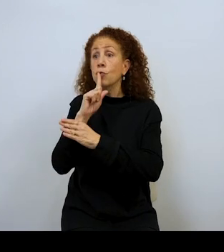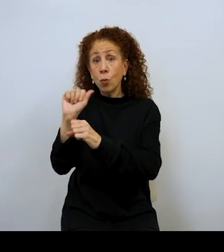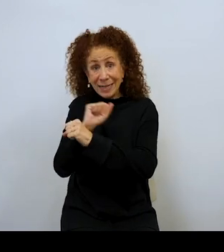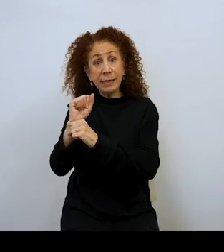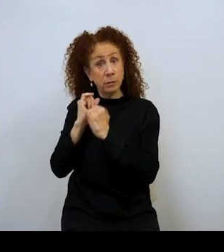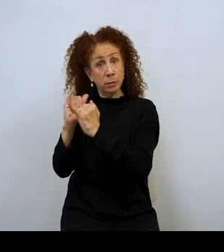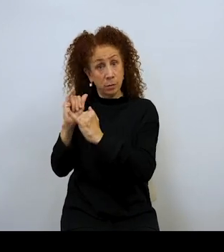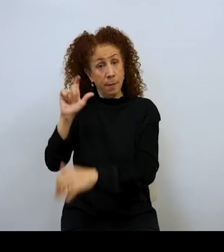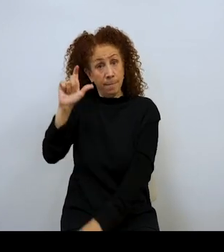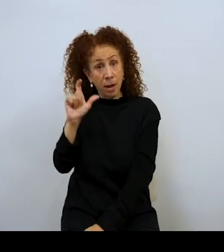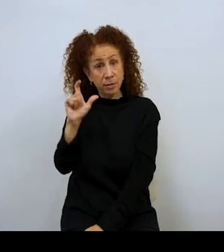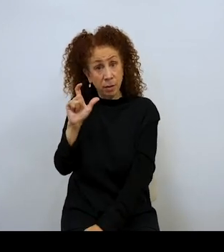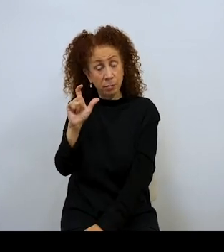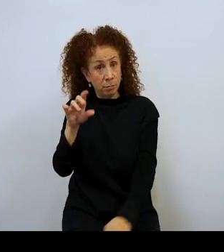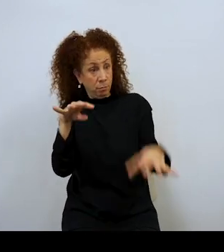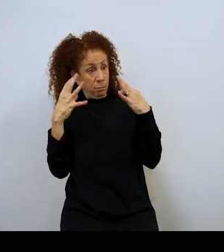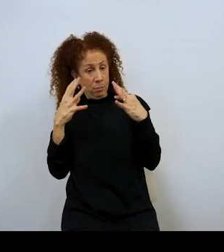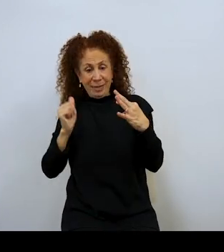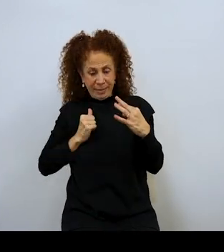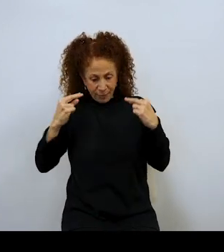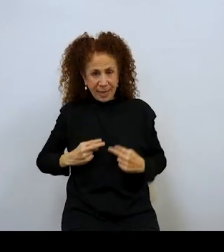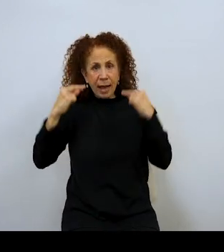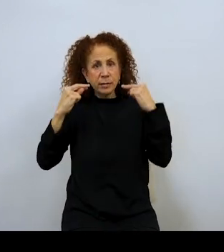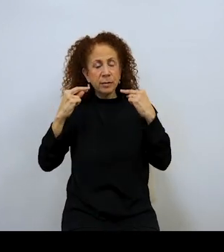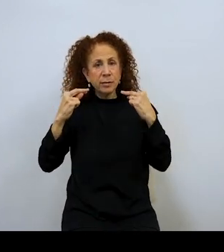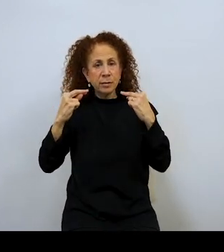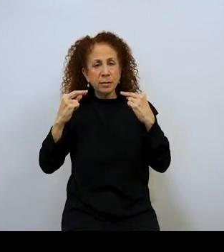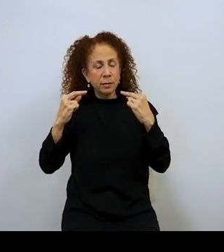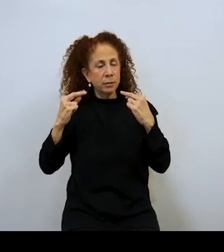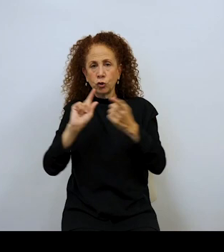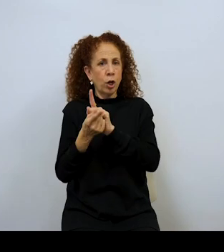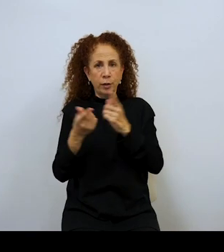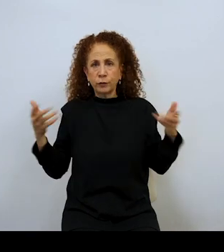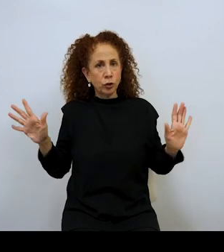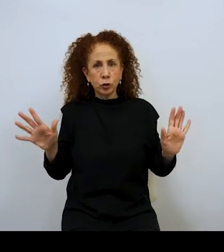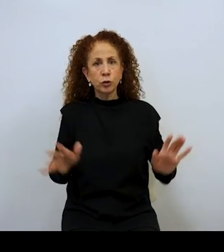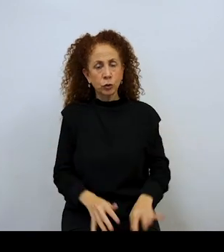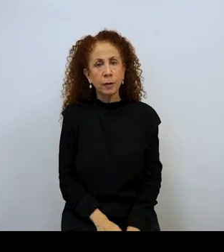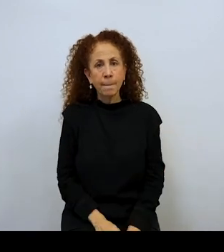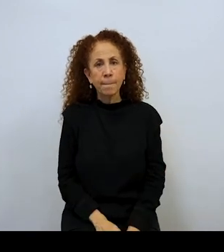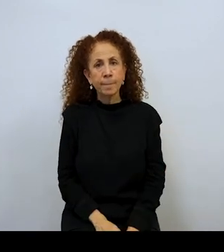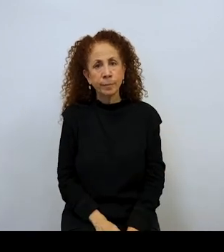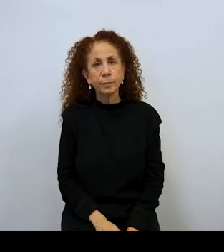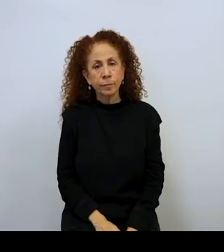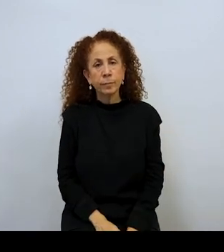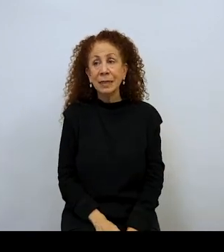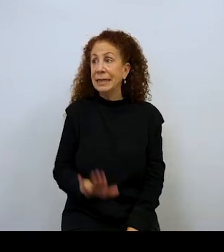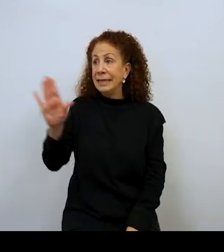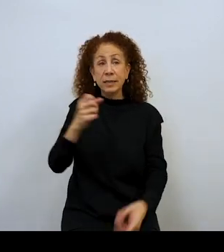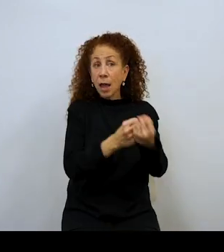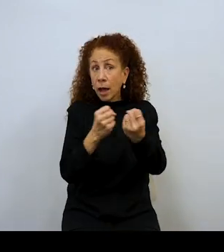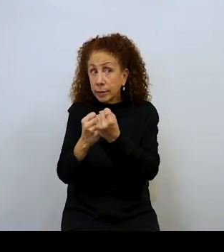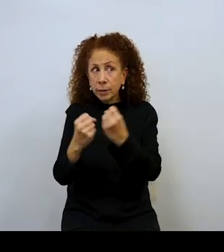and who identifies himself, his whole sense of how he's seen and where his affinities are